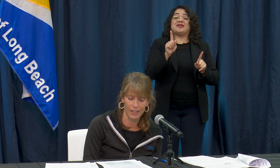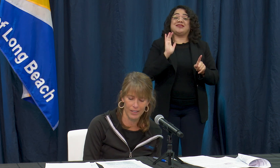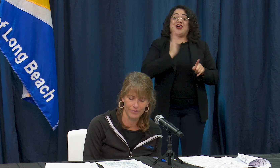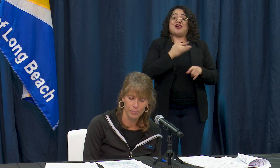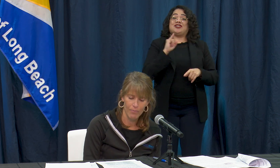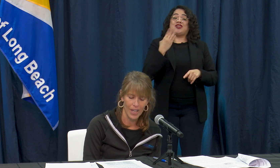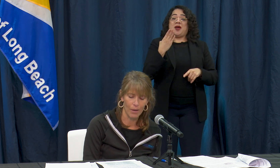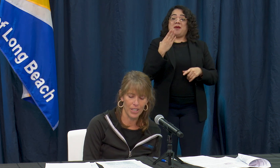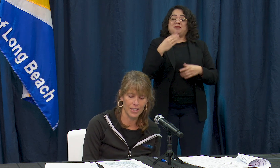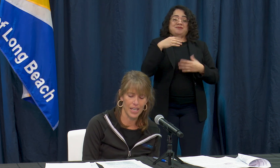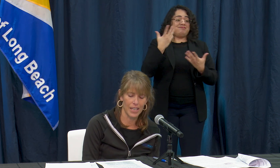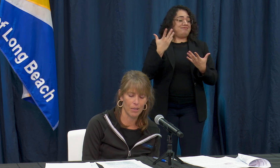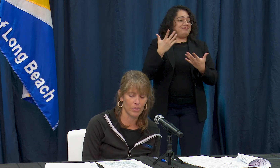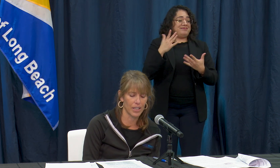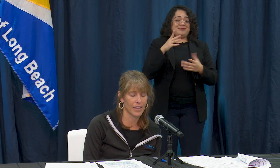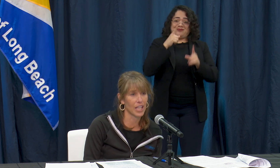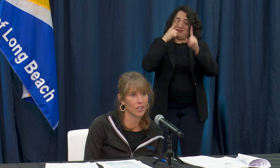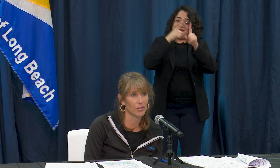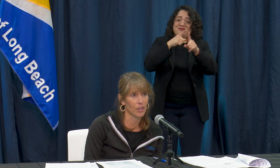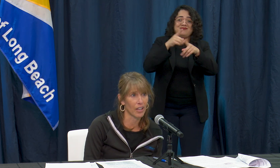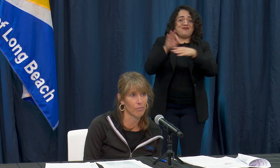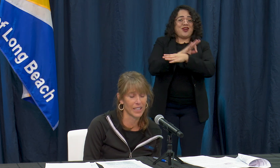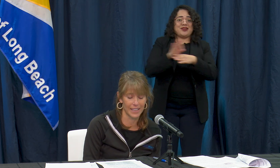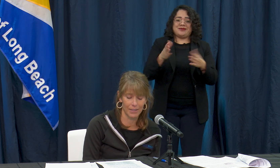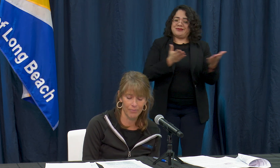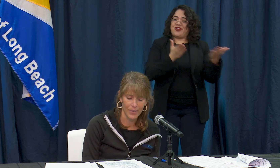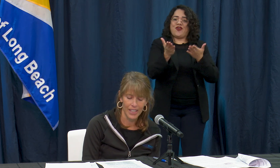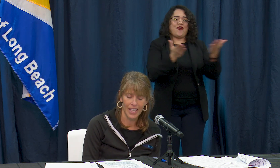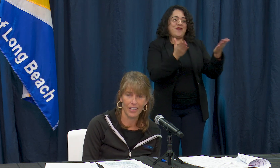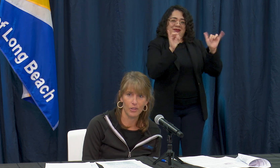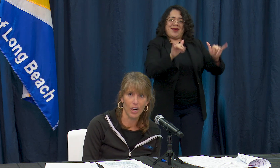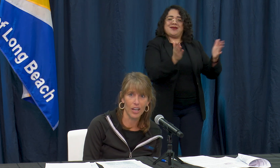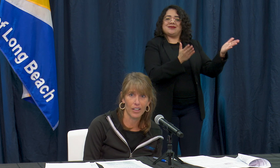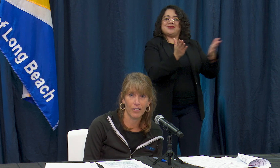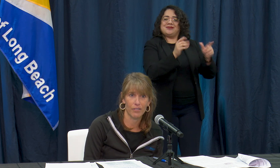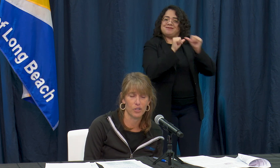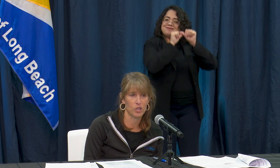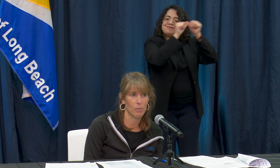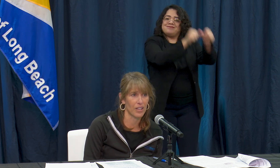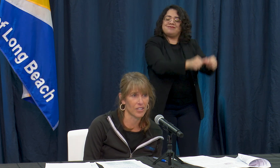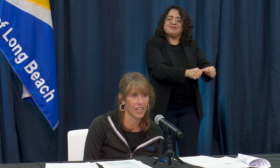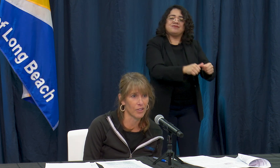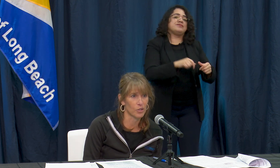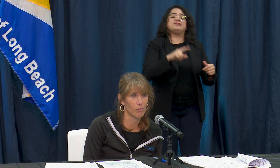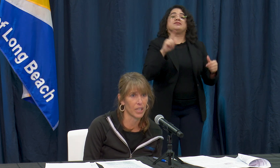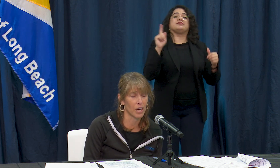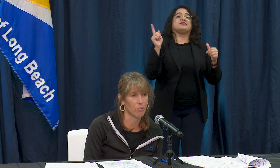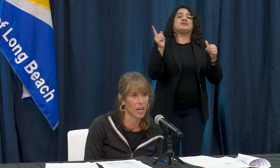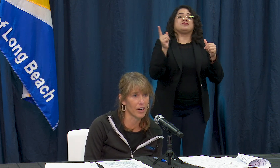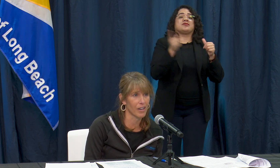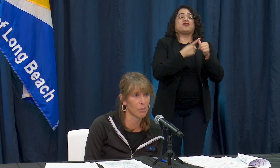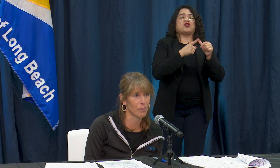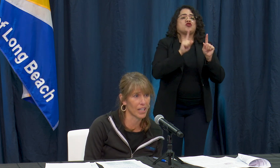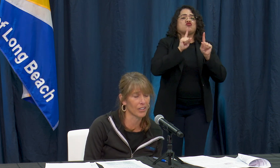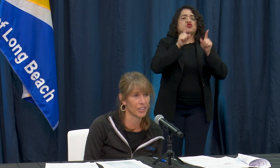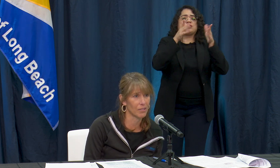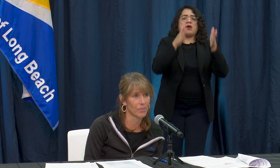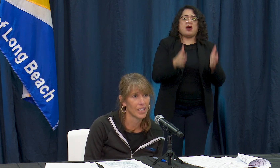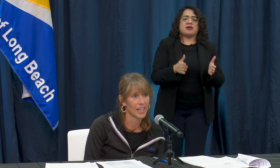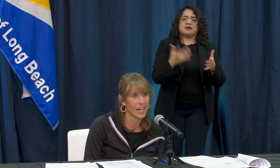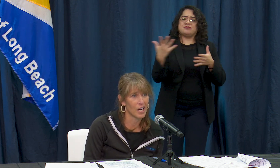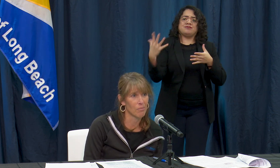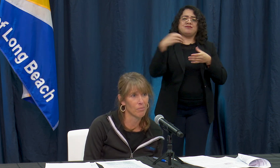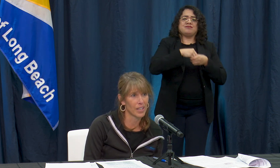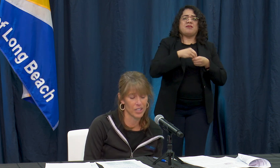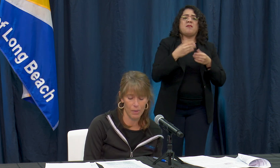public health. I want to say a big thank you to all of my team and to all of the first responders and others who have become part of our public health